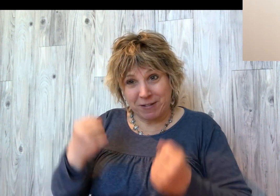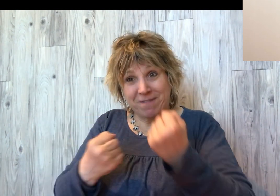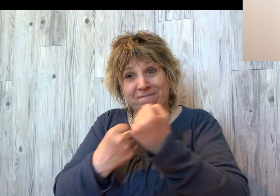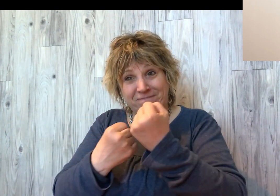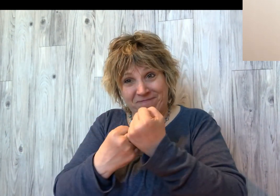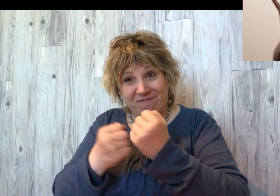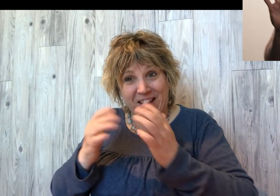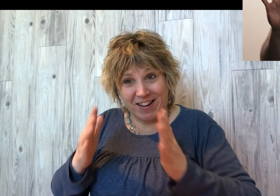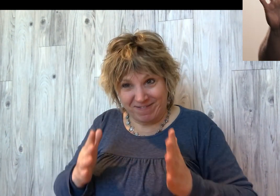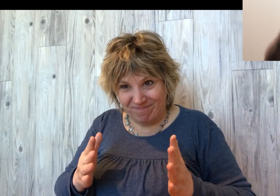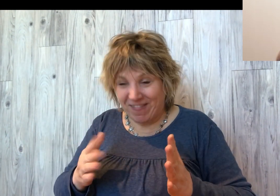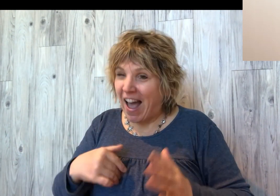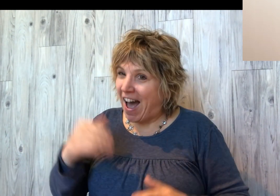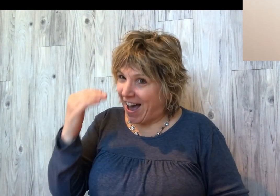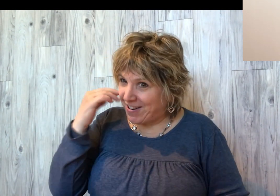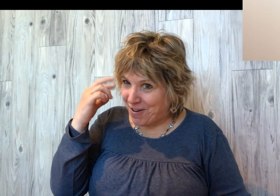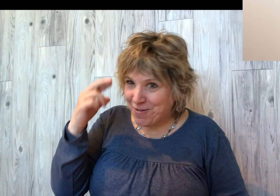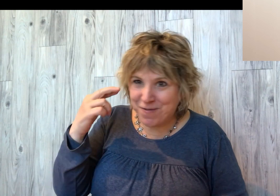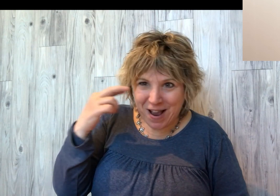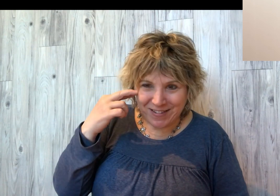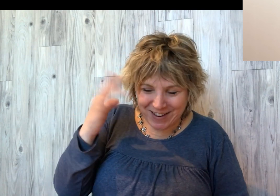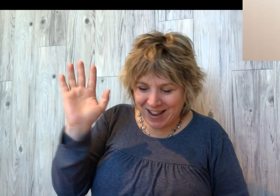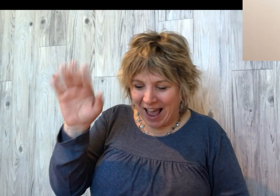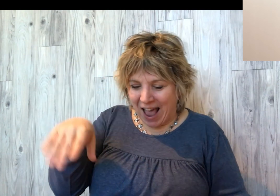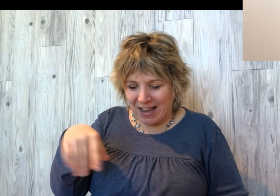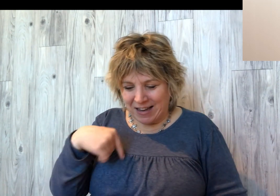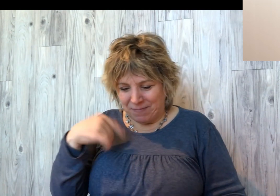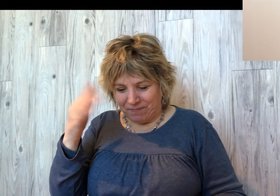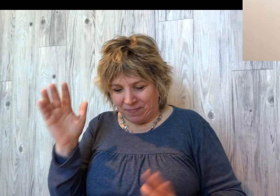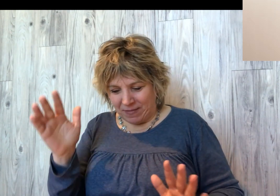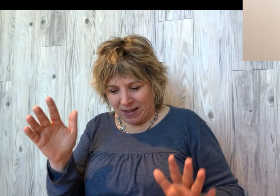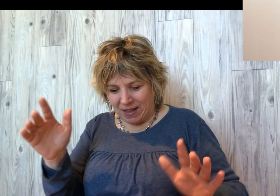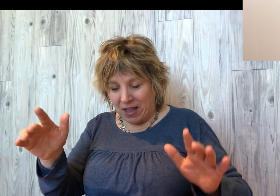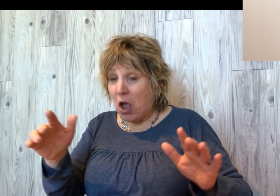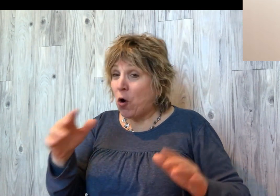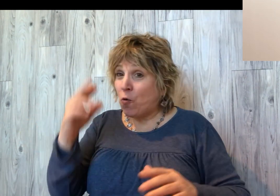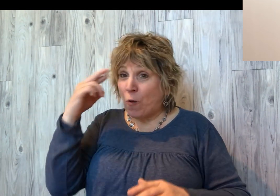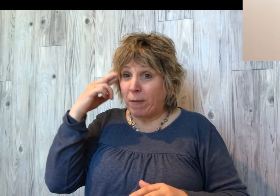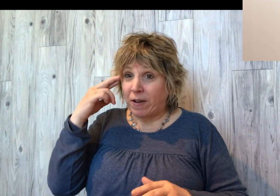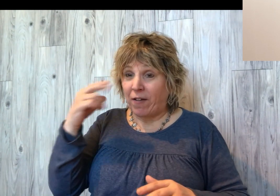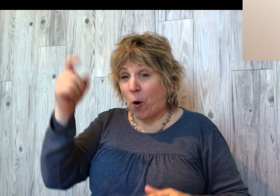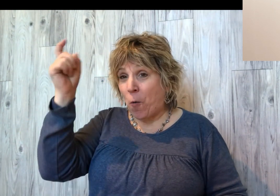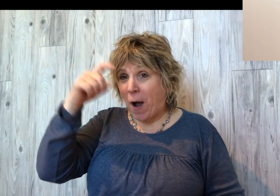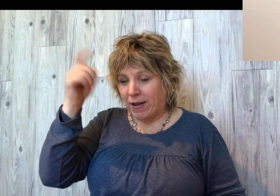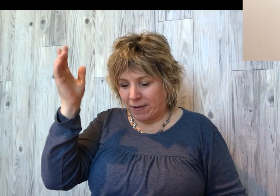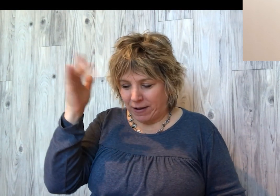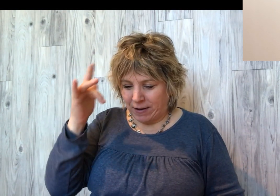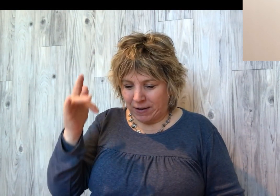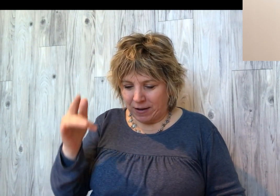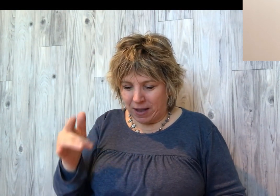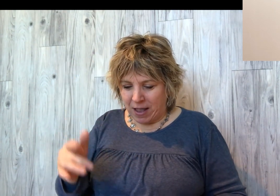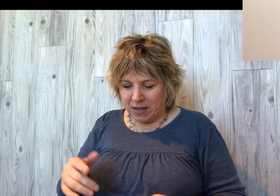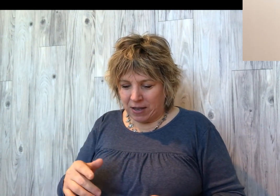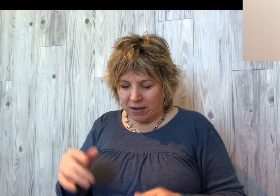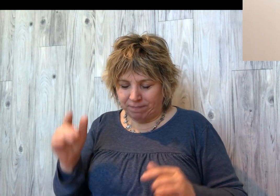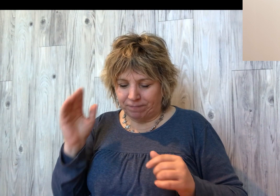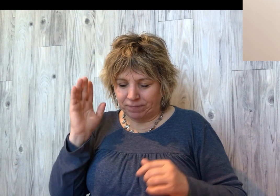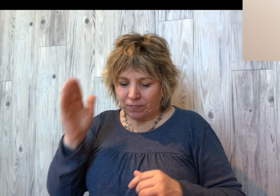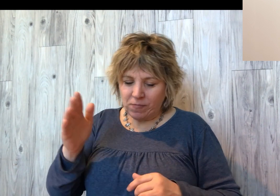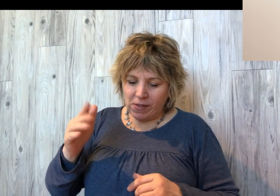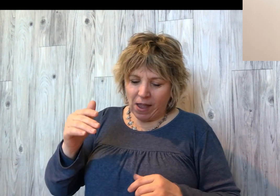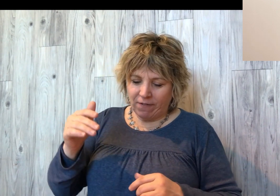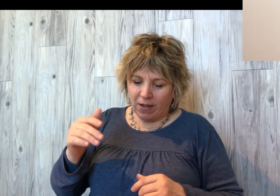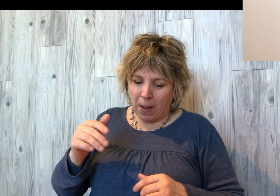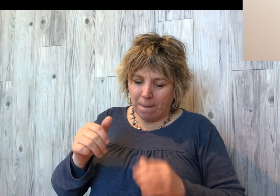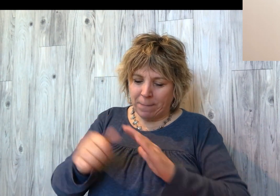fan. I know I'm a Rams fan, and you're going, oh, it says you're a Rams. No, here's why you're a Rams fan. Rams fans are wise because you're going to have some painful